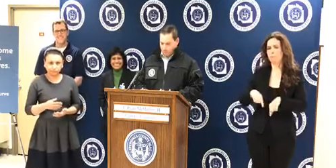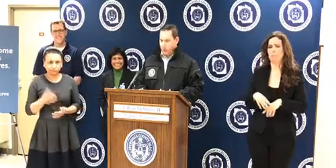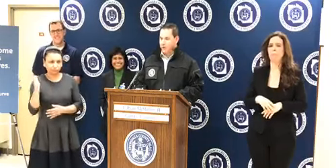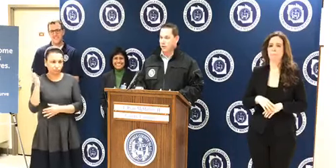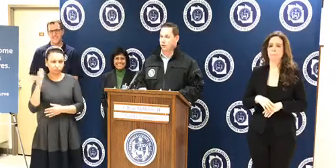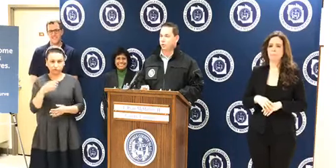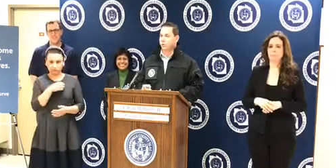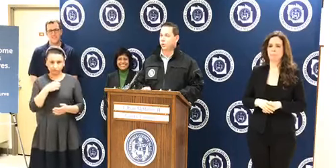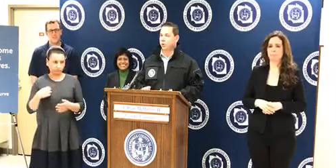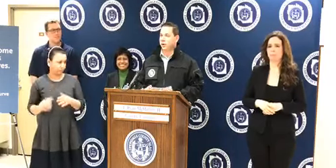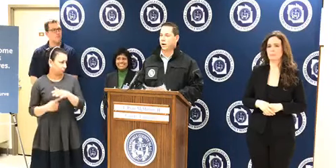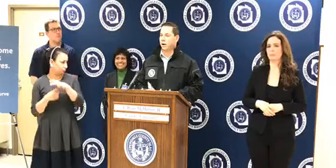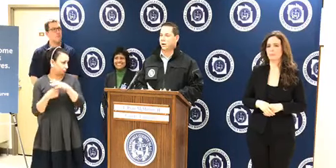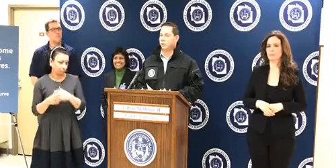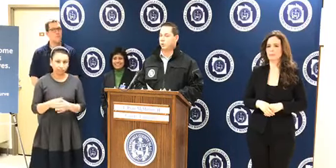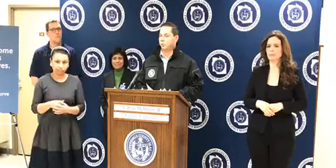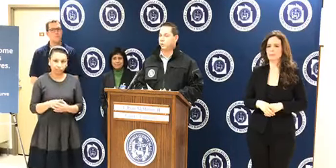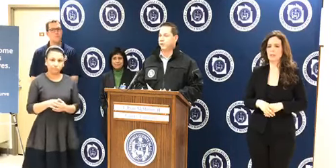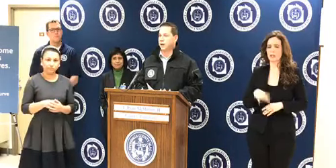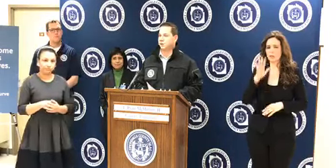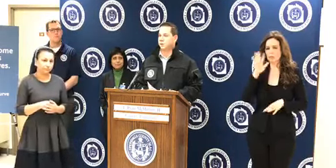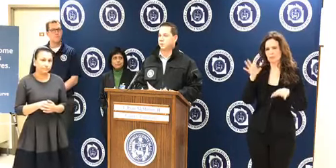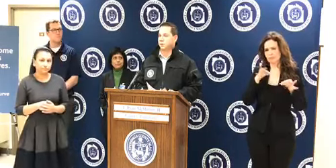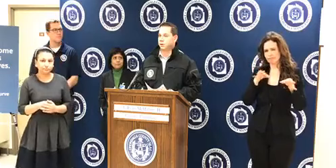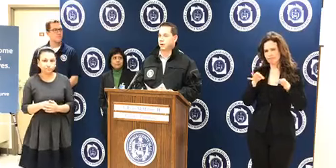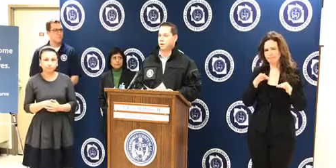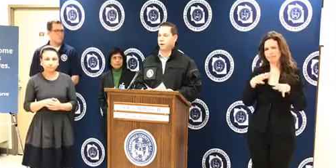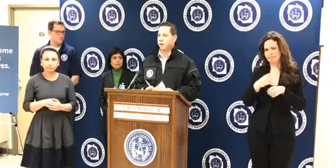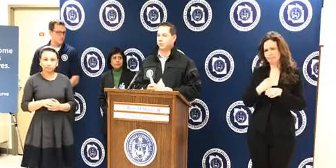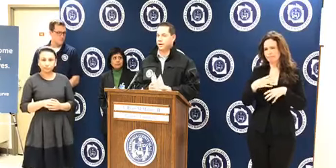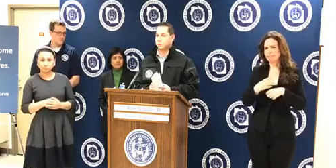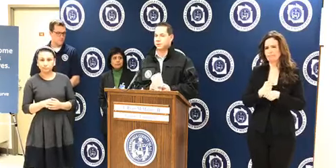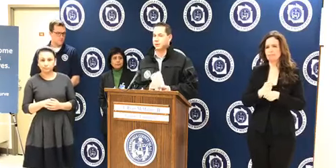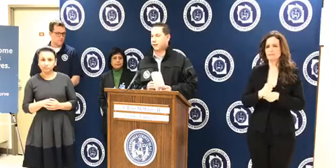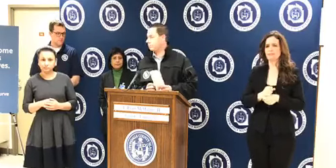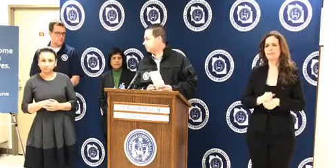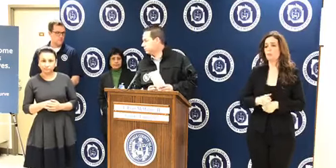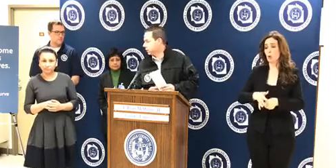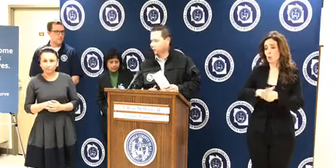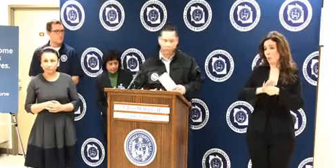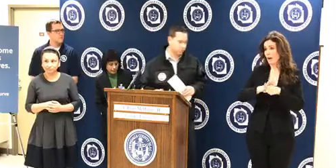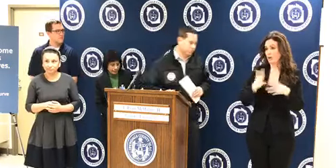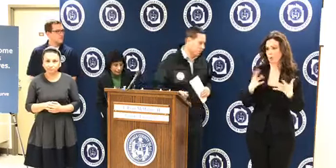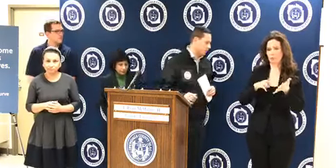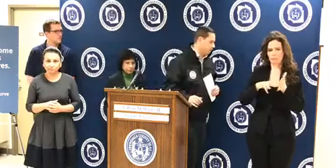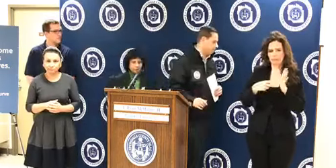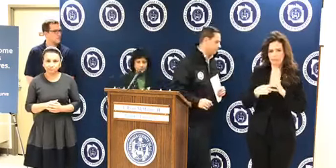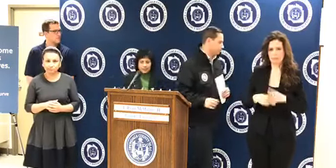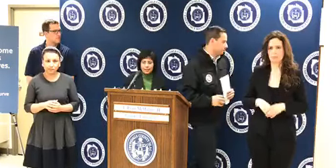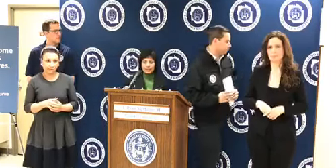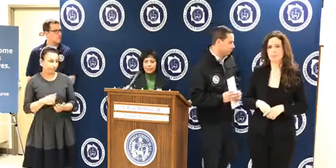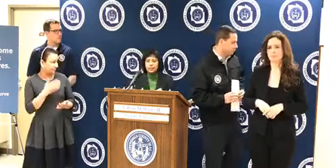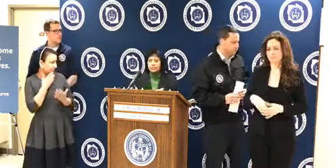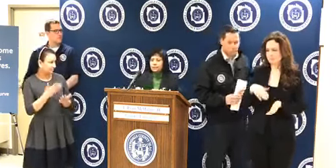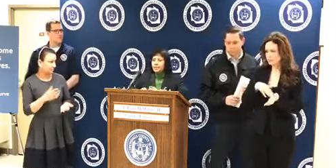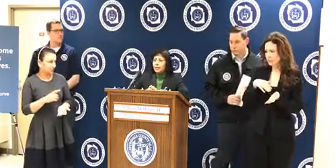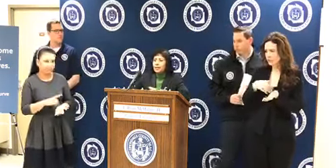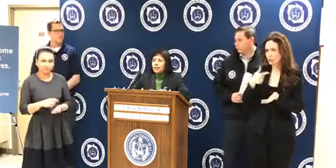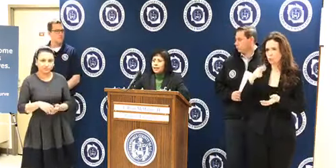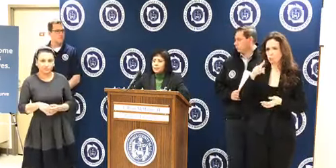And Dr. Gupta will give you a briefing on some of the medical facts at this time. Doctor? Thank